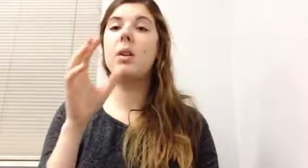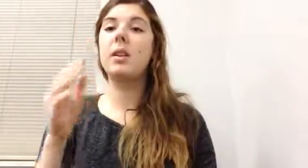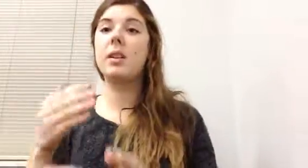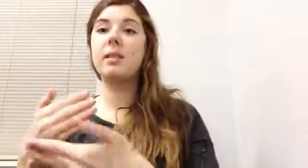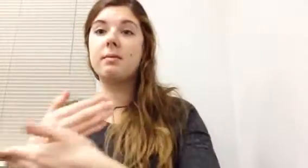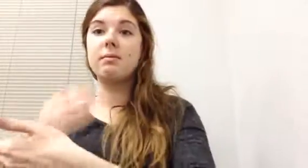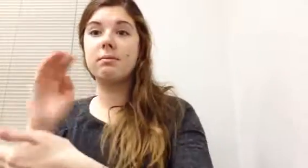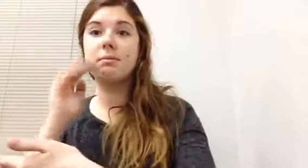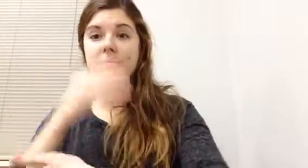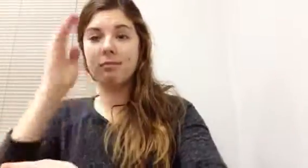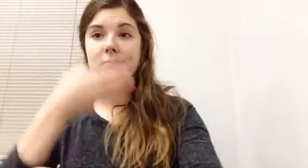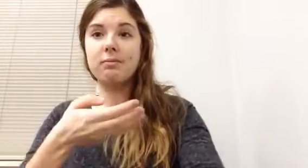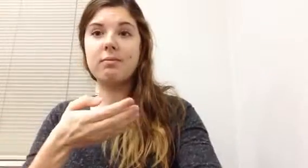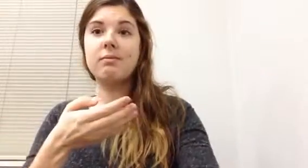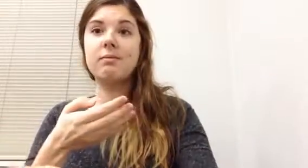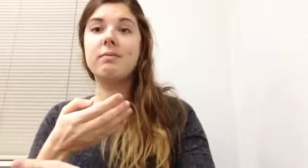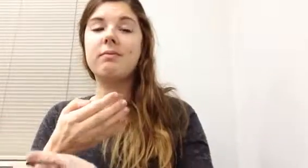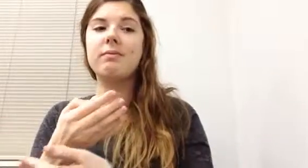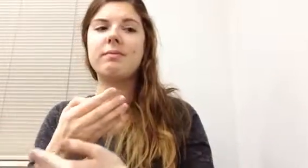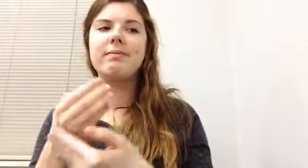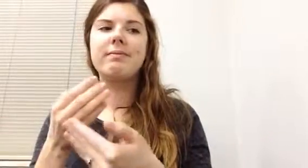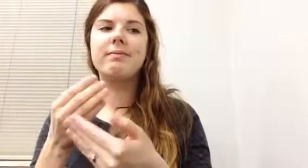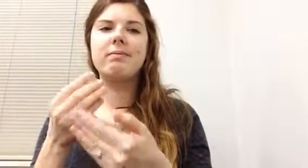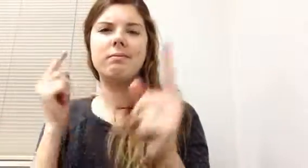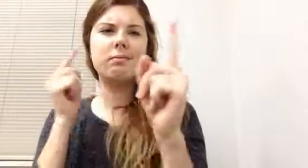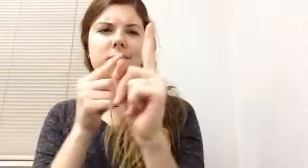really more about power relationships, paternal dominance.